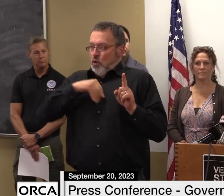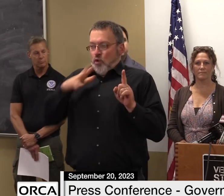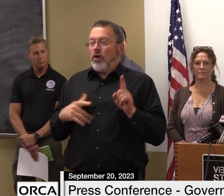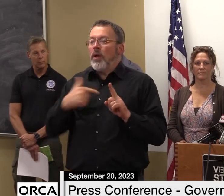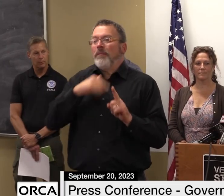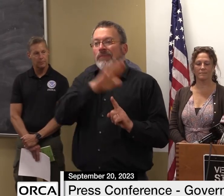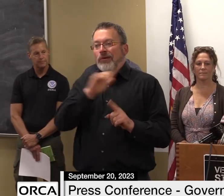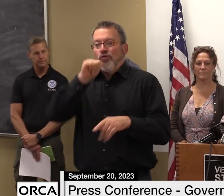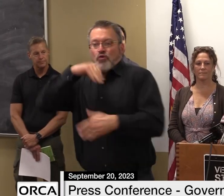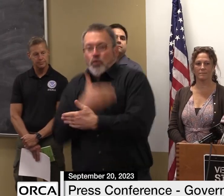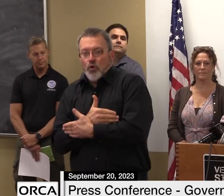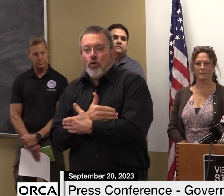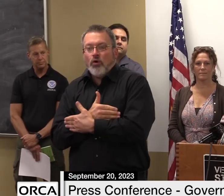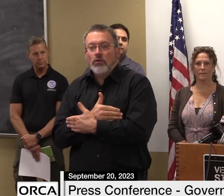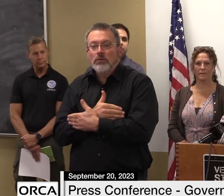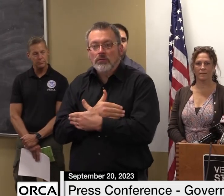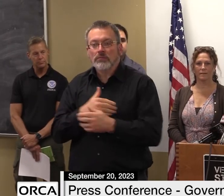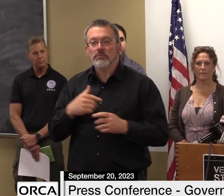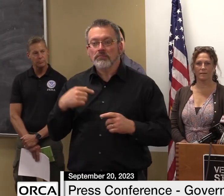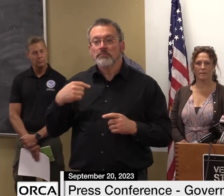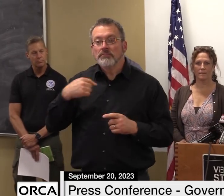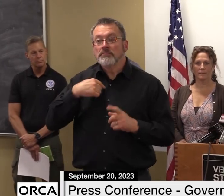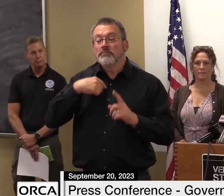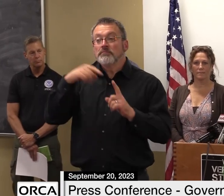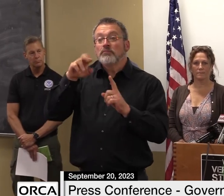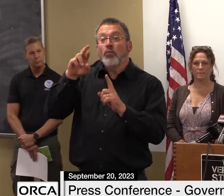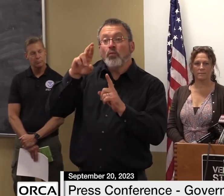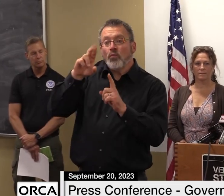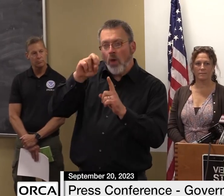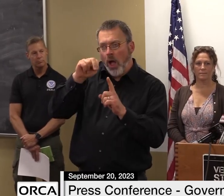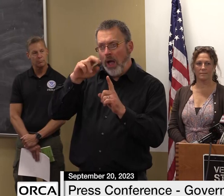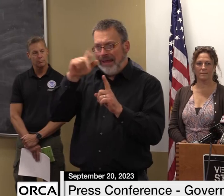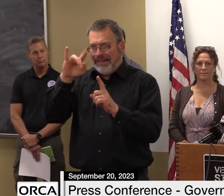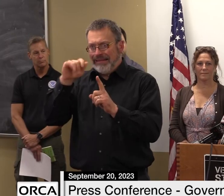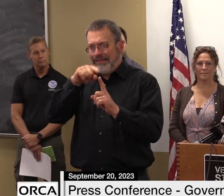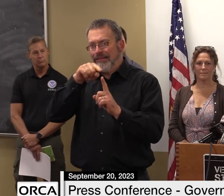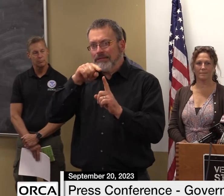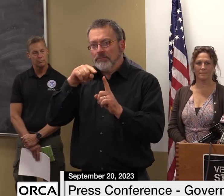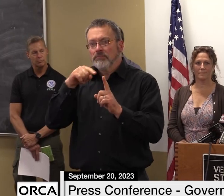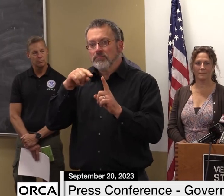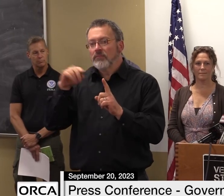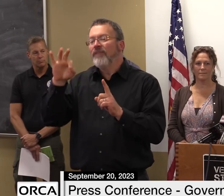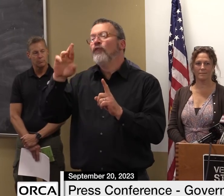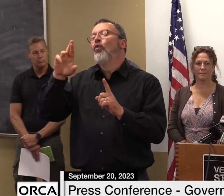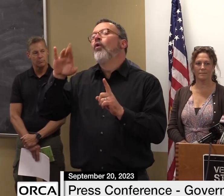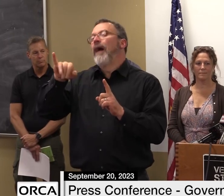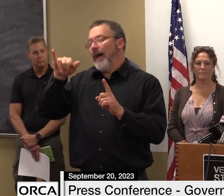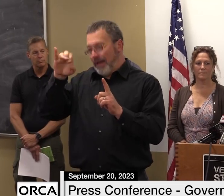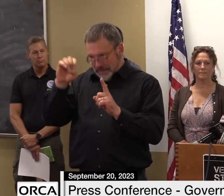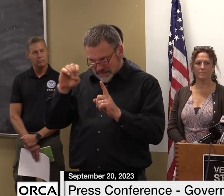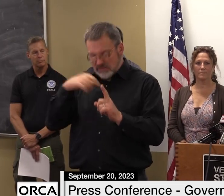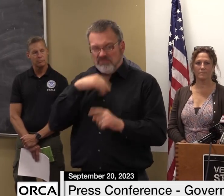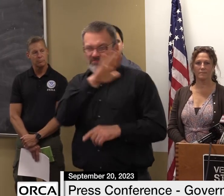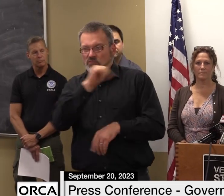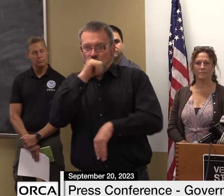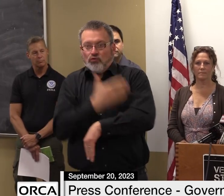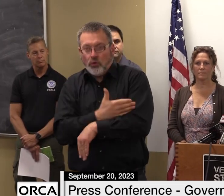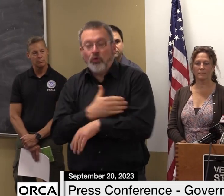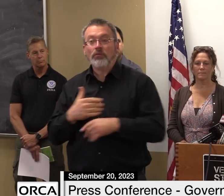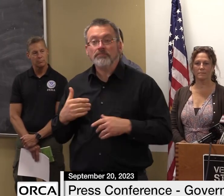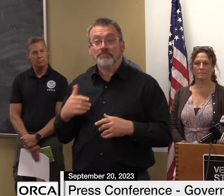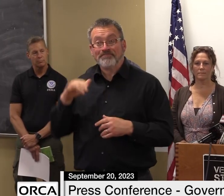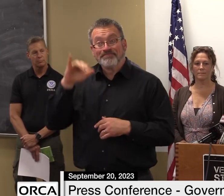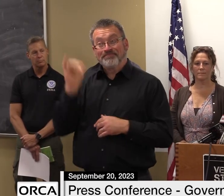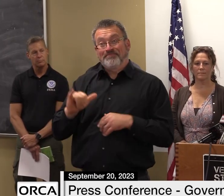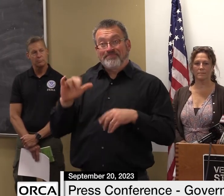Fry. We purchased the market back on June 15th, just 3 short weeks before the flood. The market was built in the